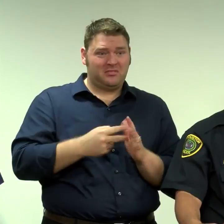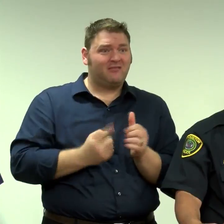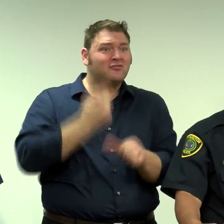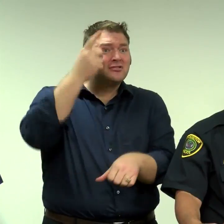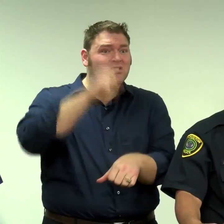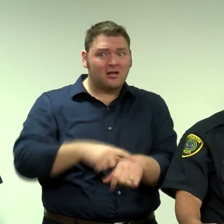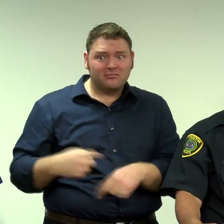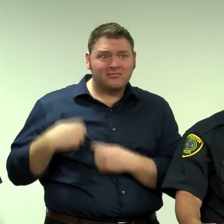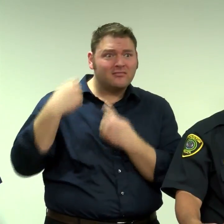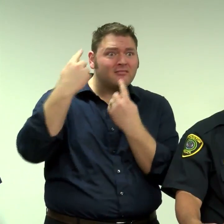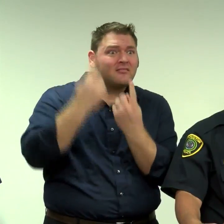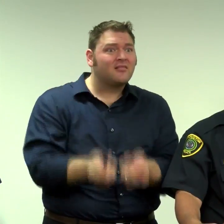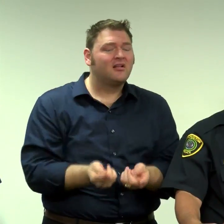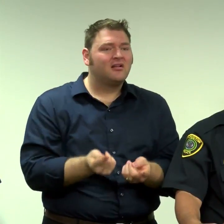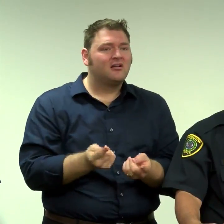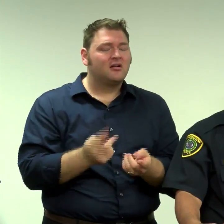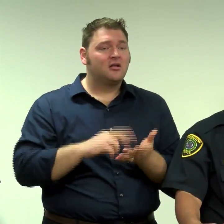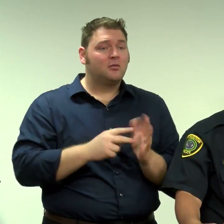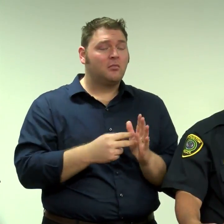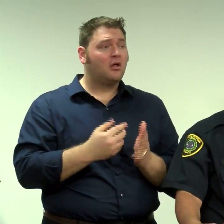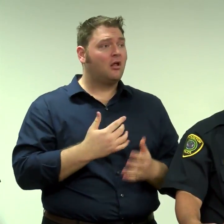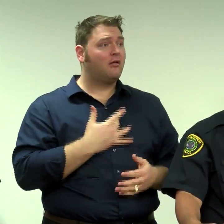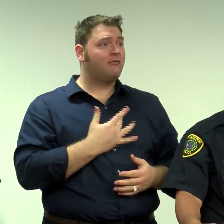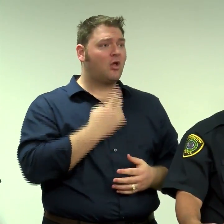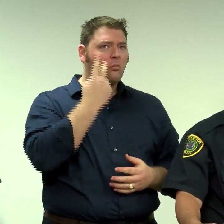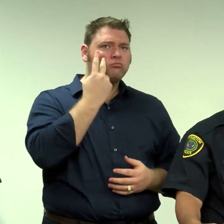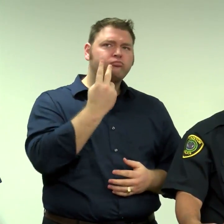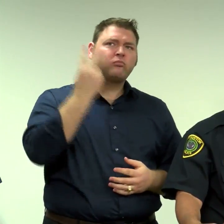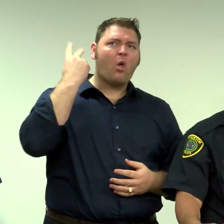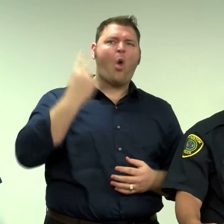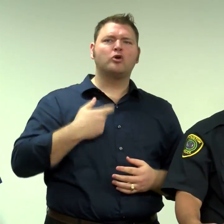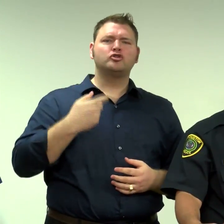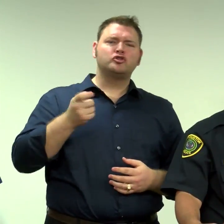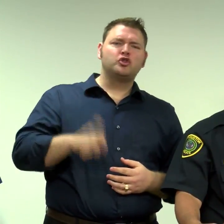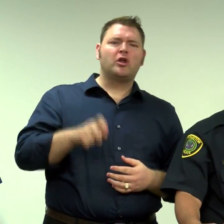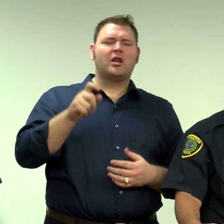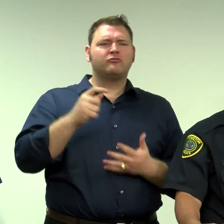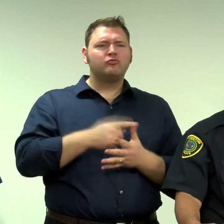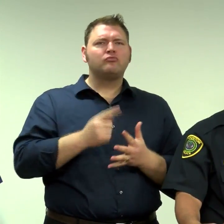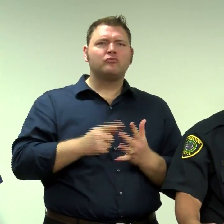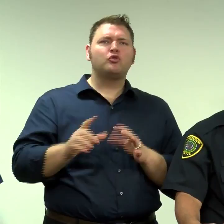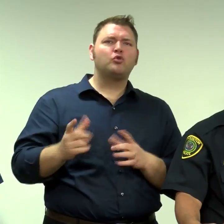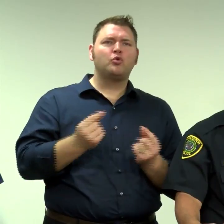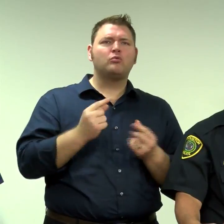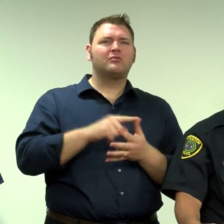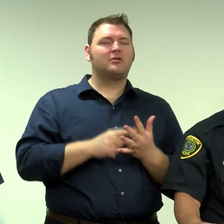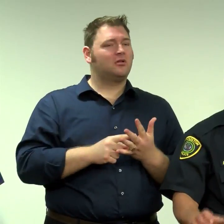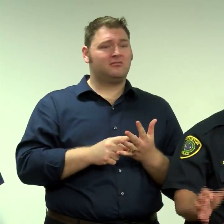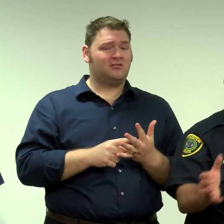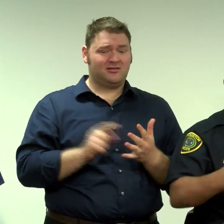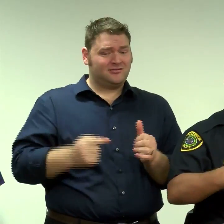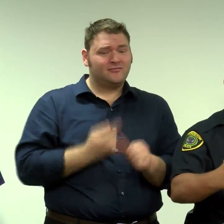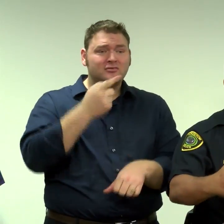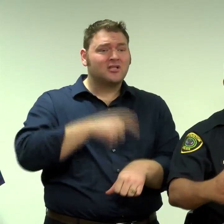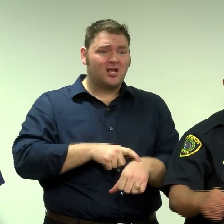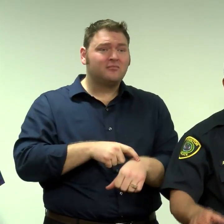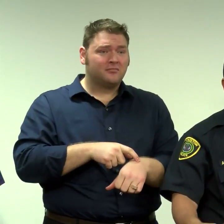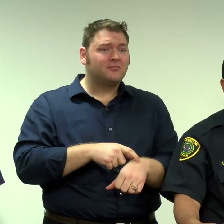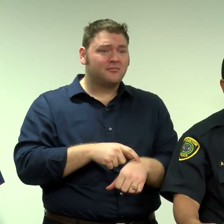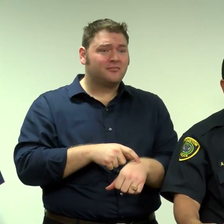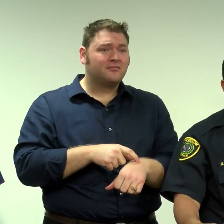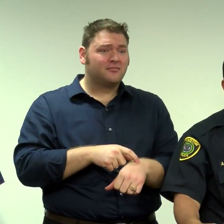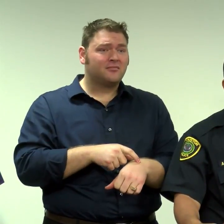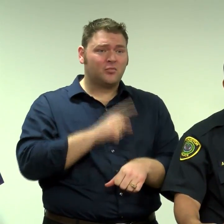talk about hindsight, because there is no hindsight in terms of an event that's never occurred. And so with that, just know that